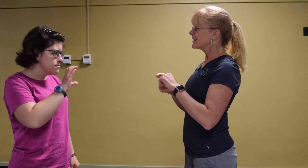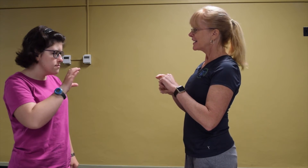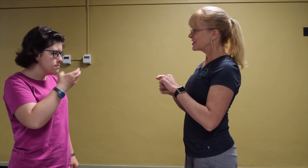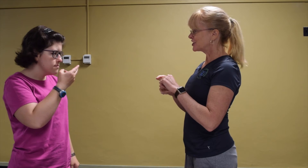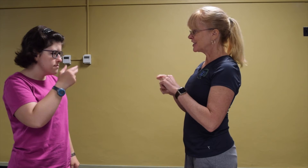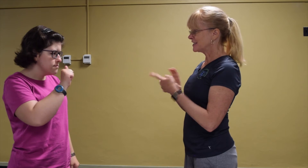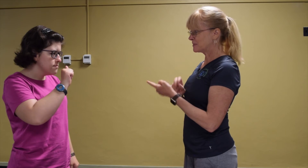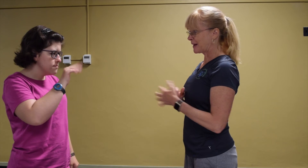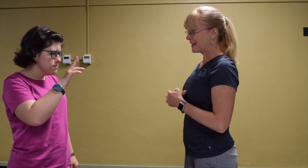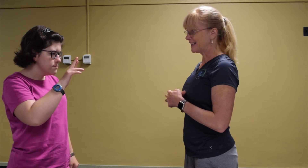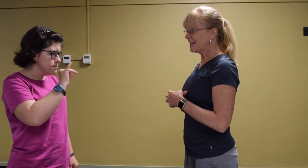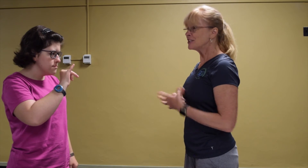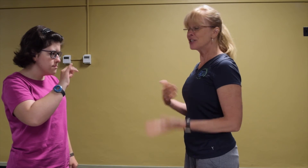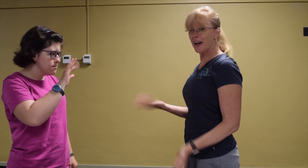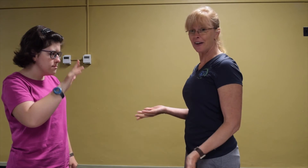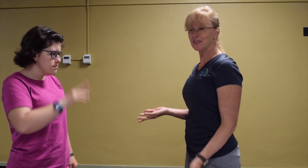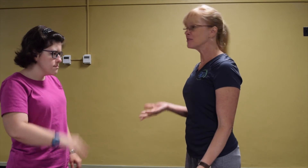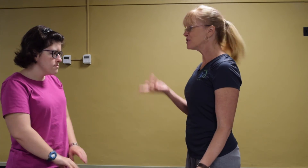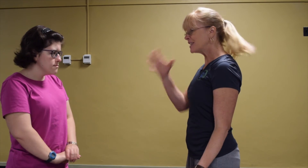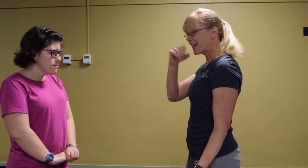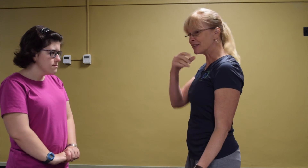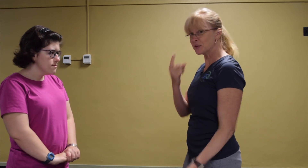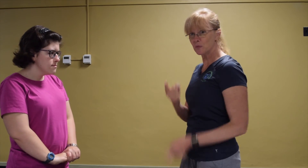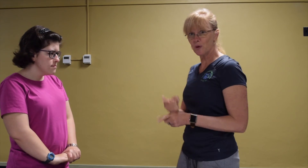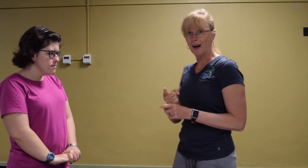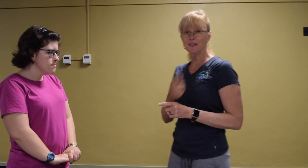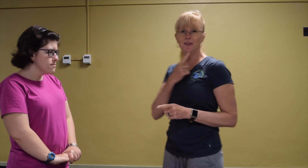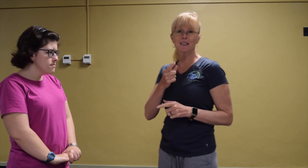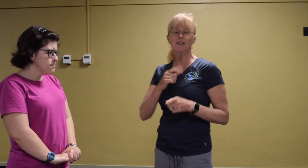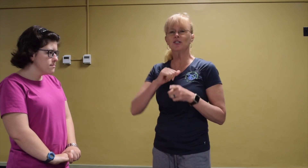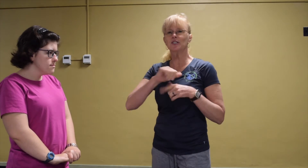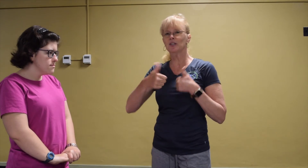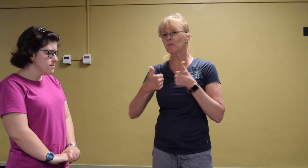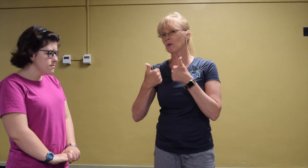And she is spelling chair, so she guessed it right. So this is just more of a